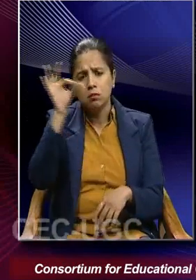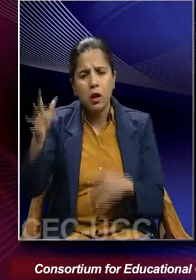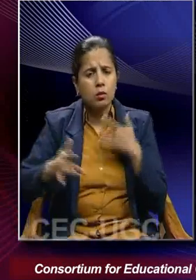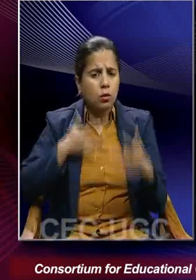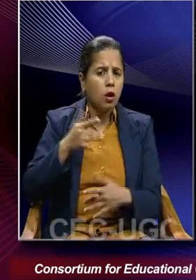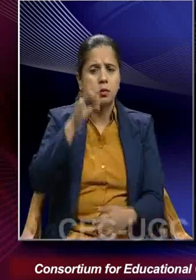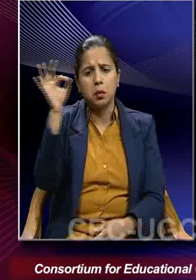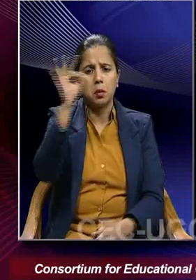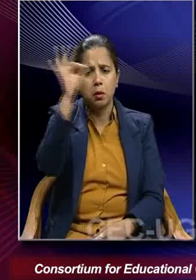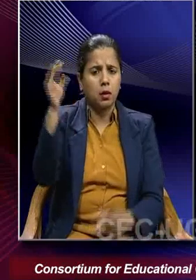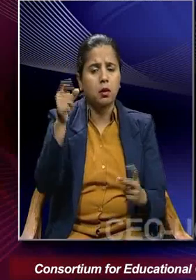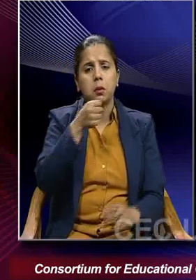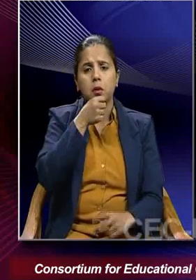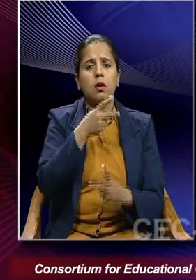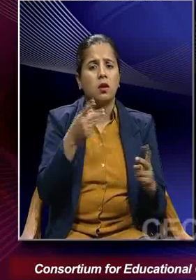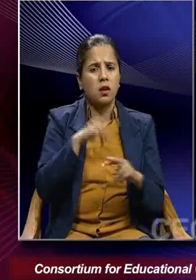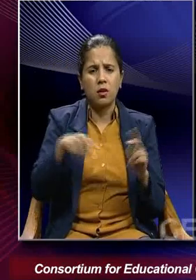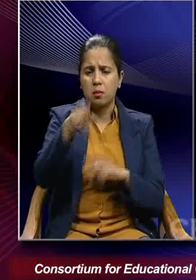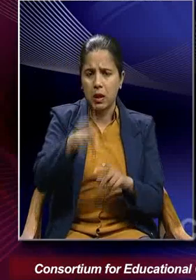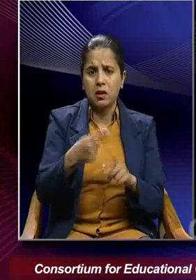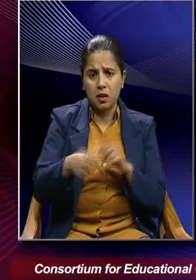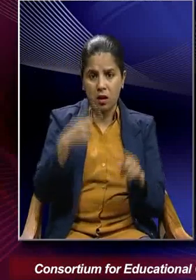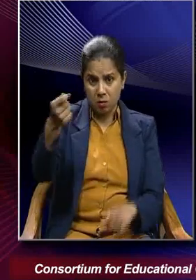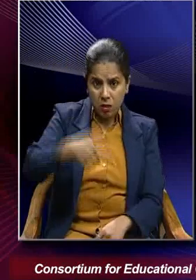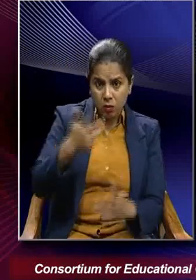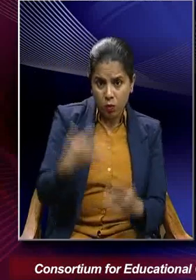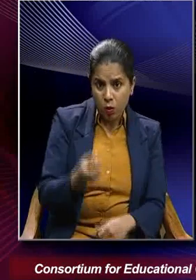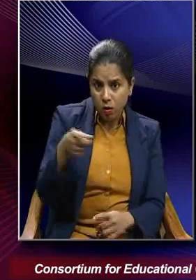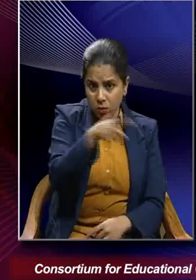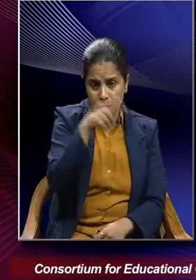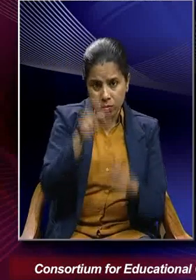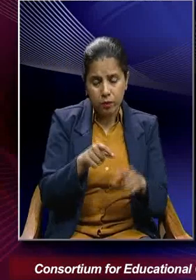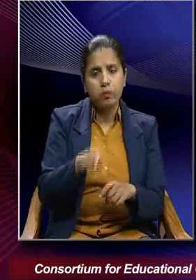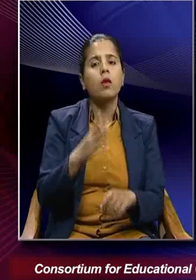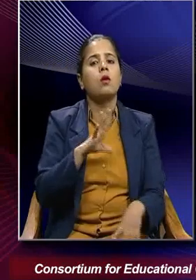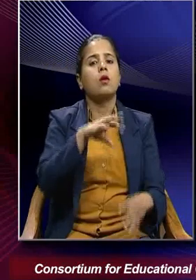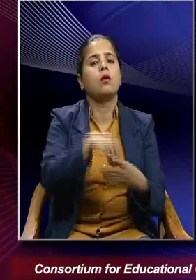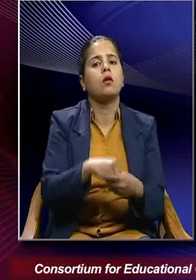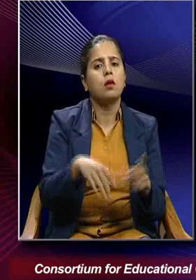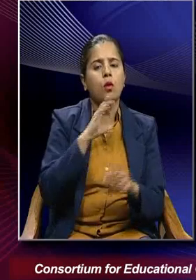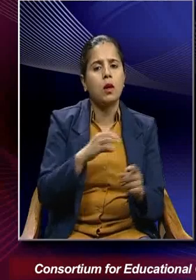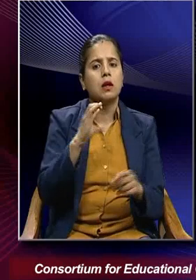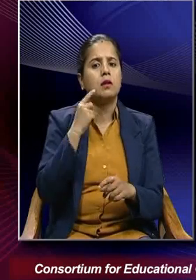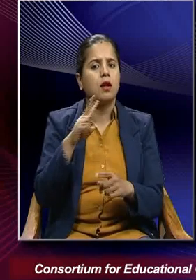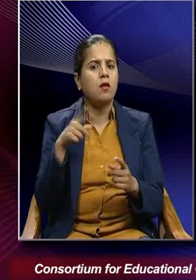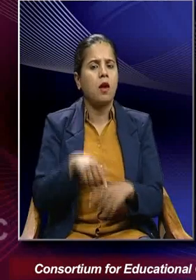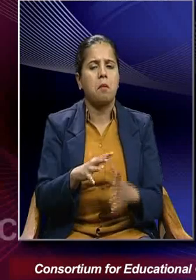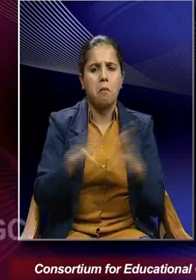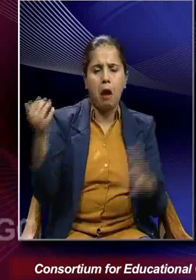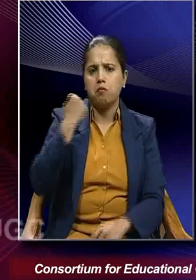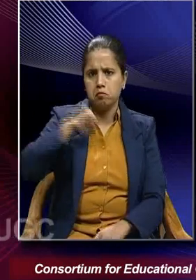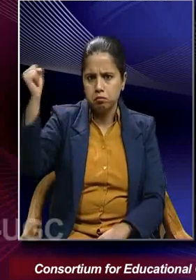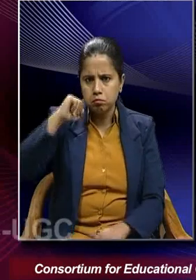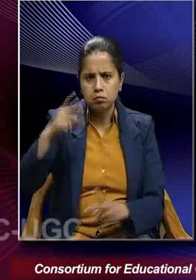crowds across India, asking them to refuse to pay taxes and to participate in the civil disobedience, mass protest,